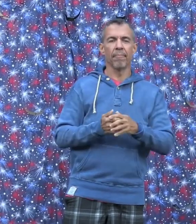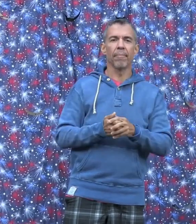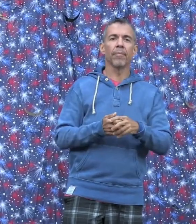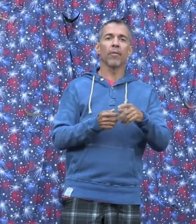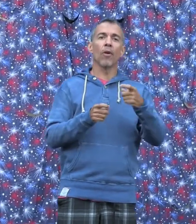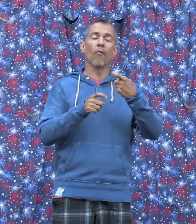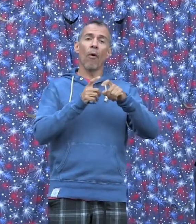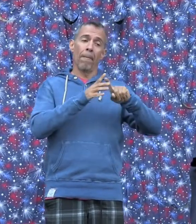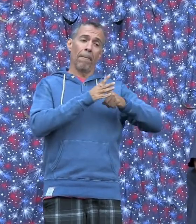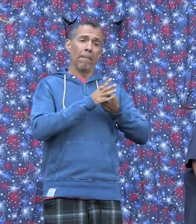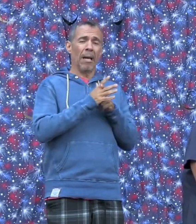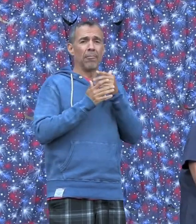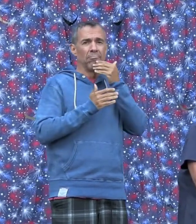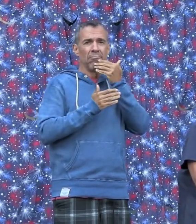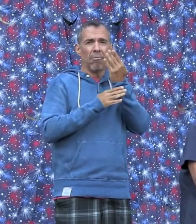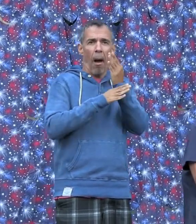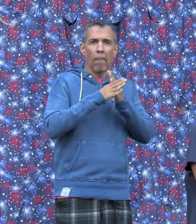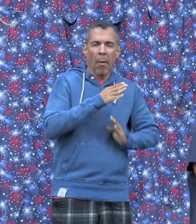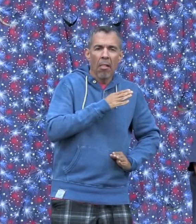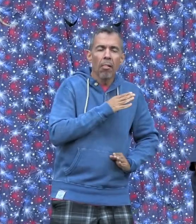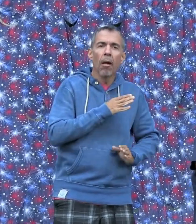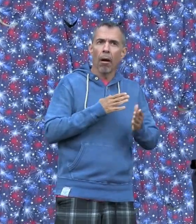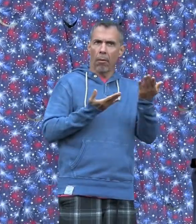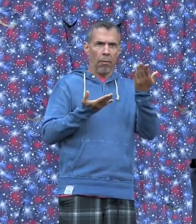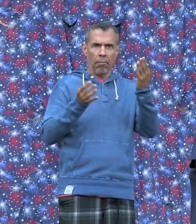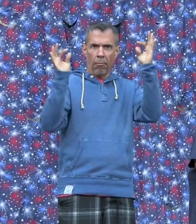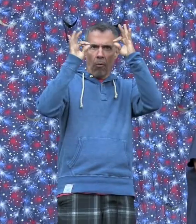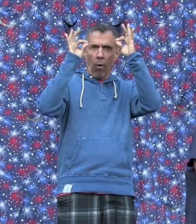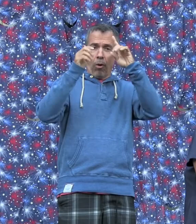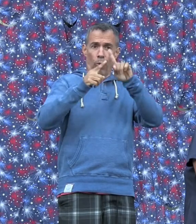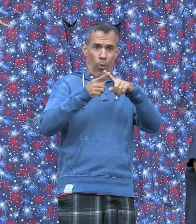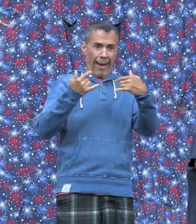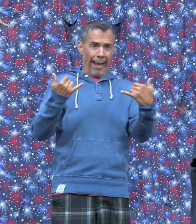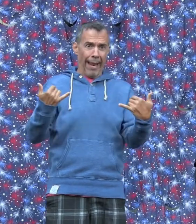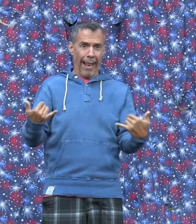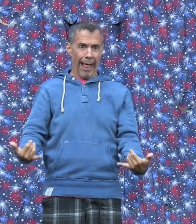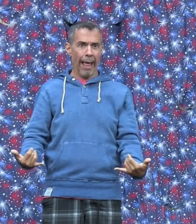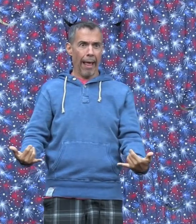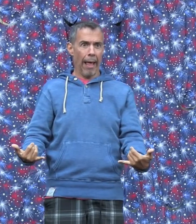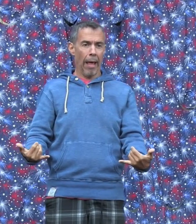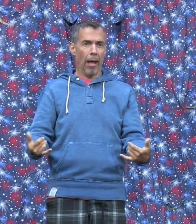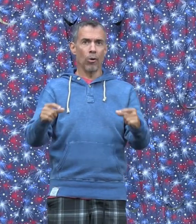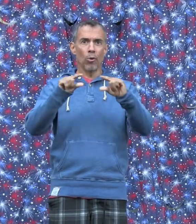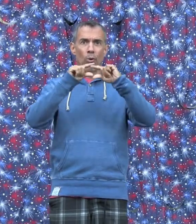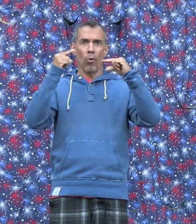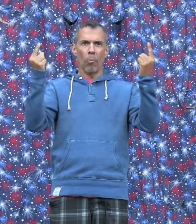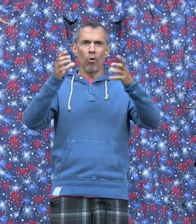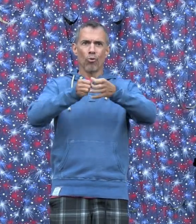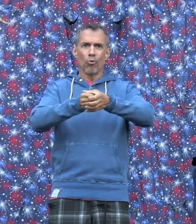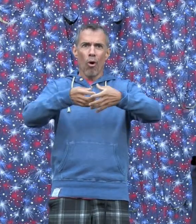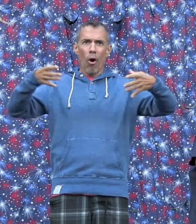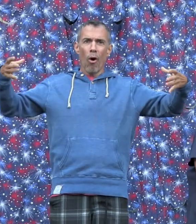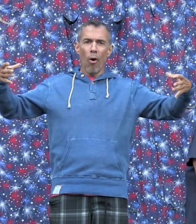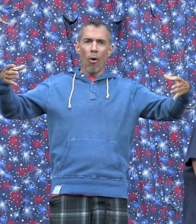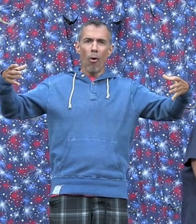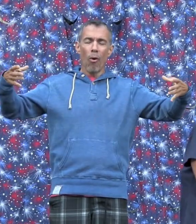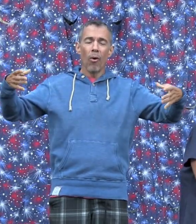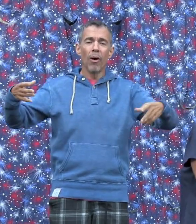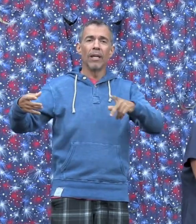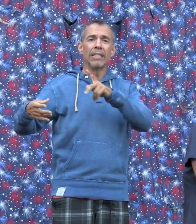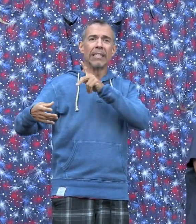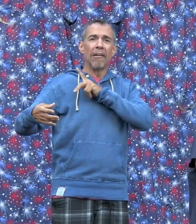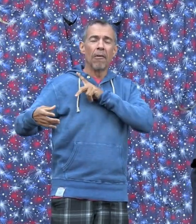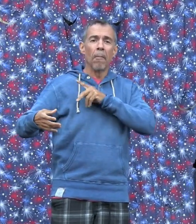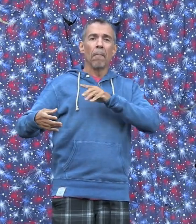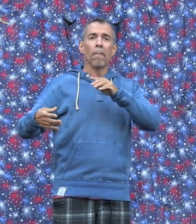From humble beginnings, who would have known? To this extent, the group has grown. Kevin